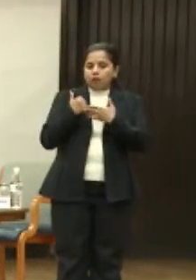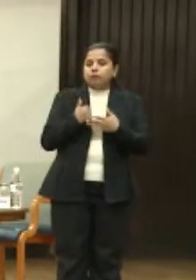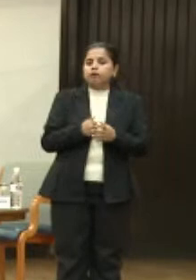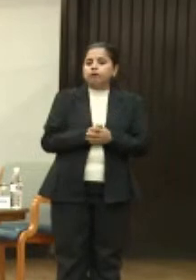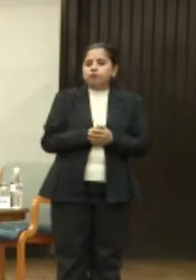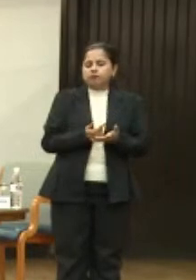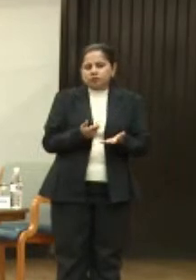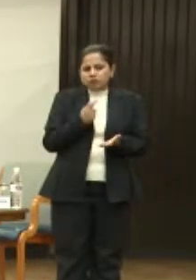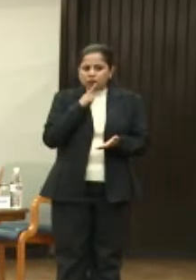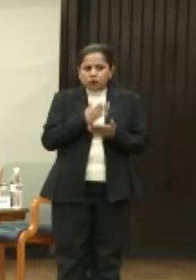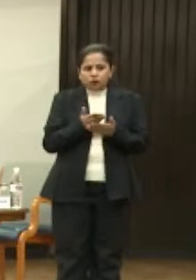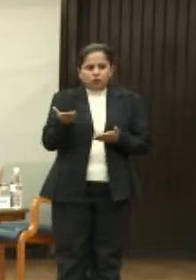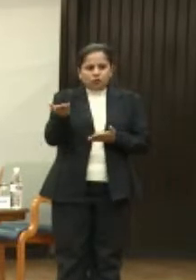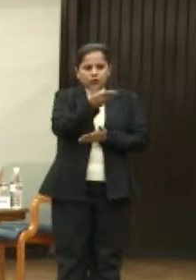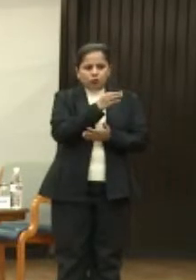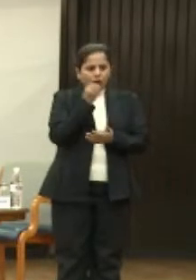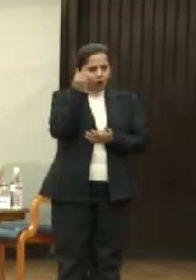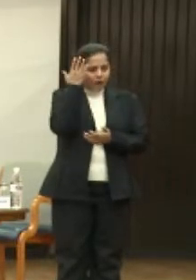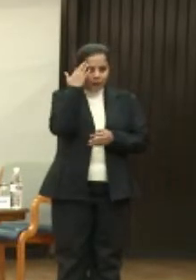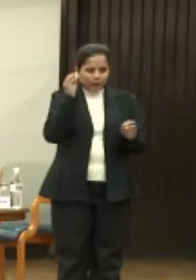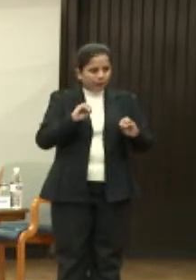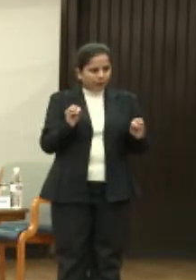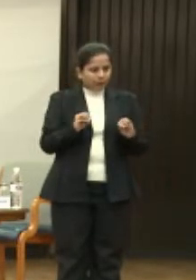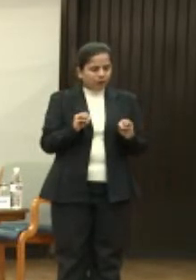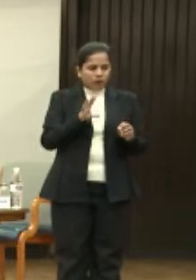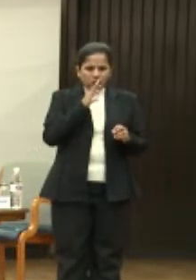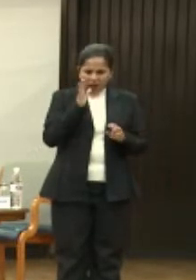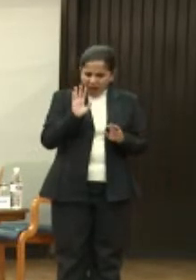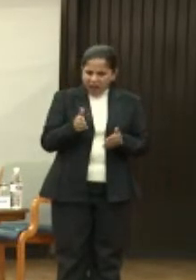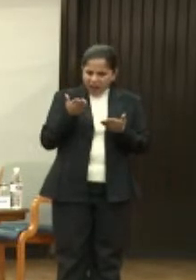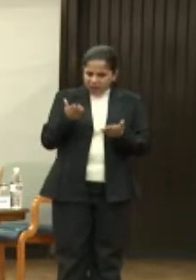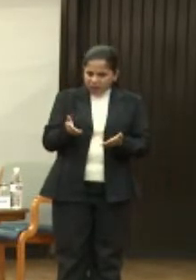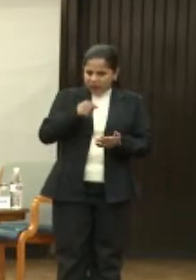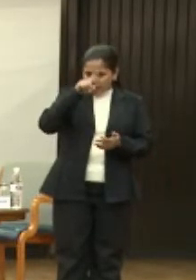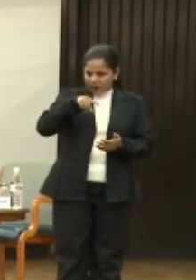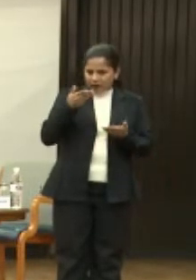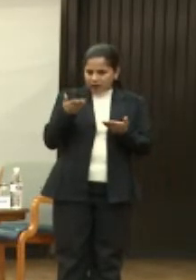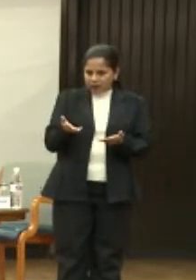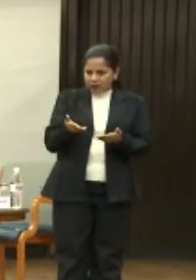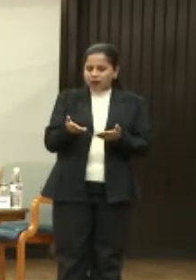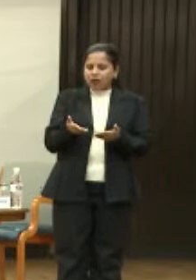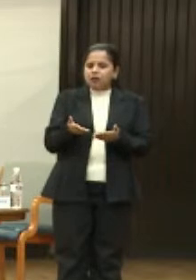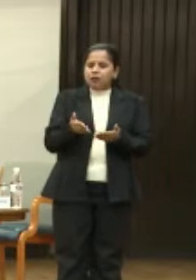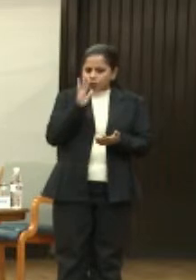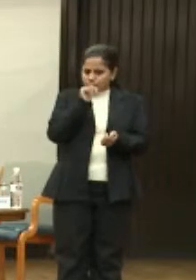I'm sure most of you are not even aware that this exists in the Indian Police Act.